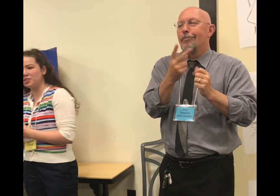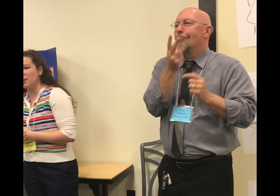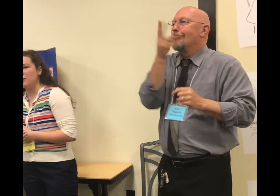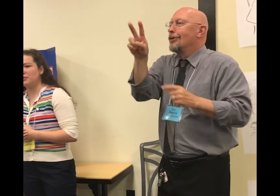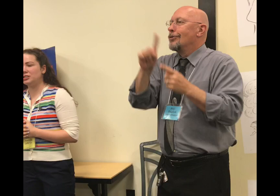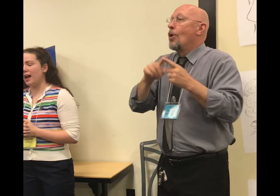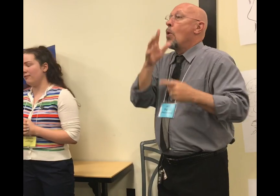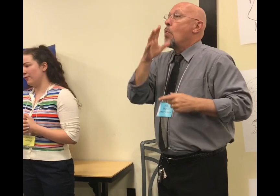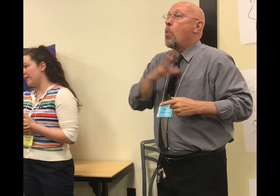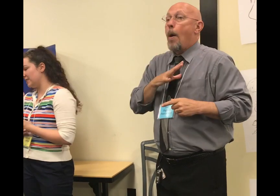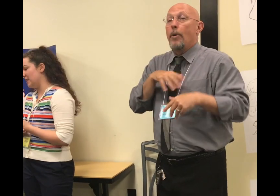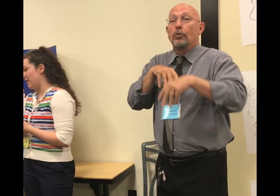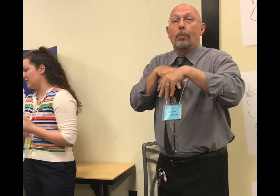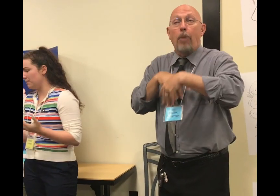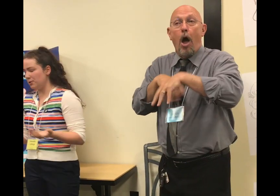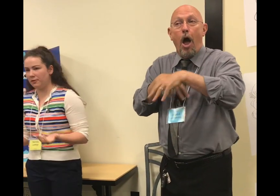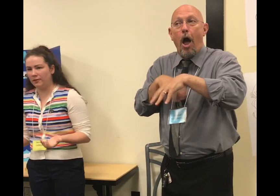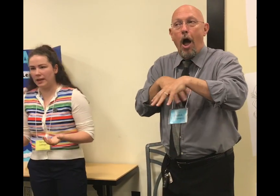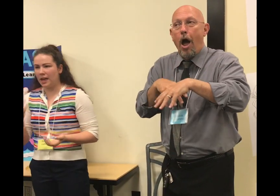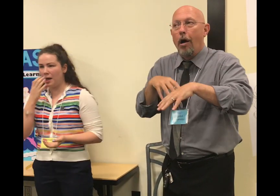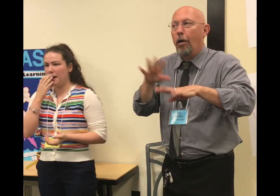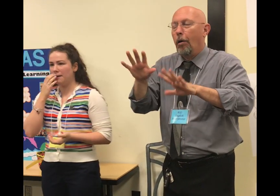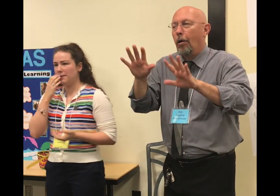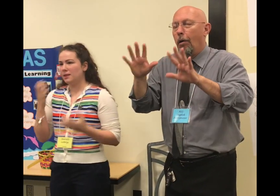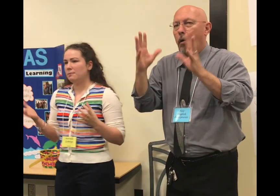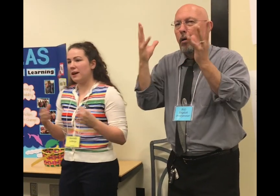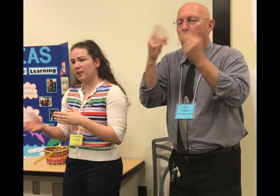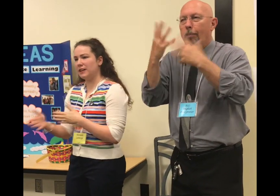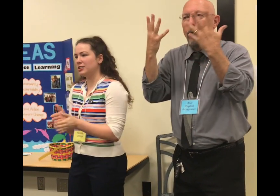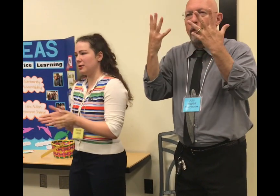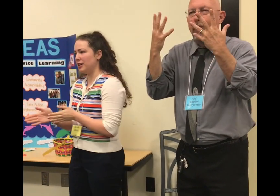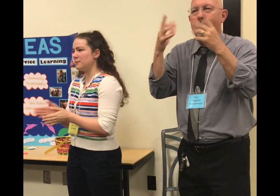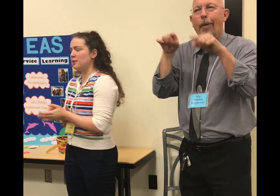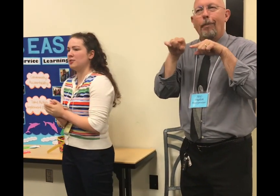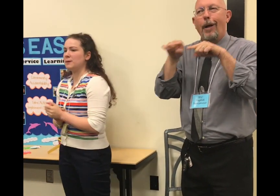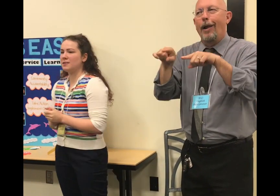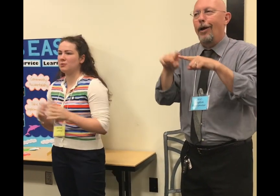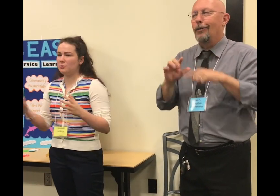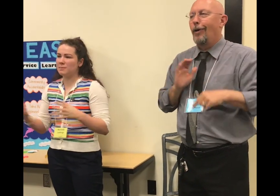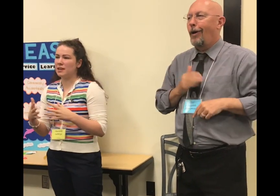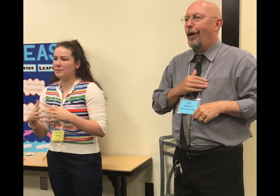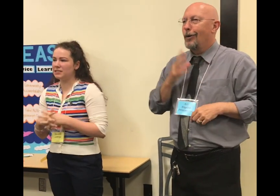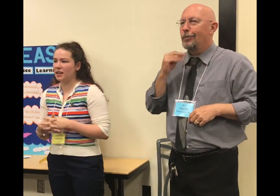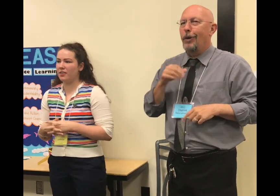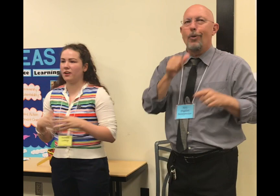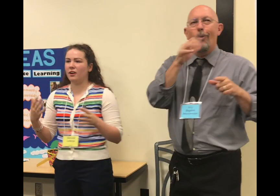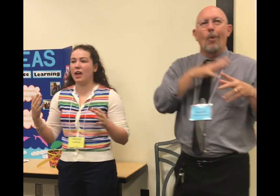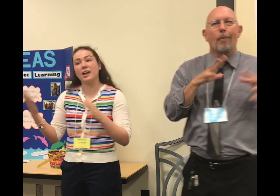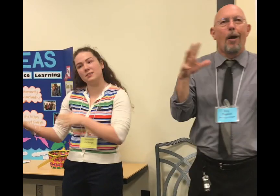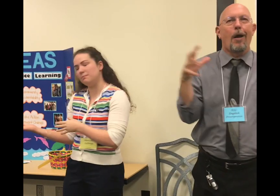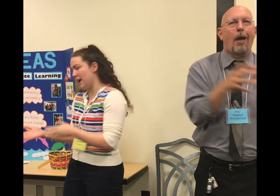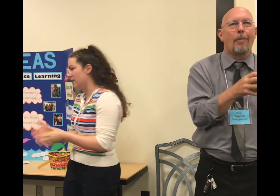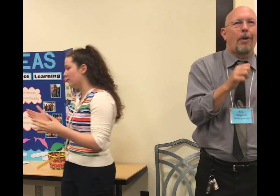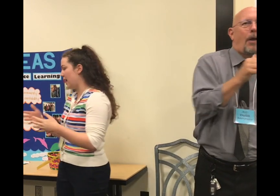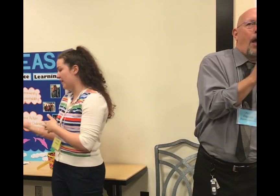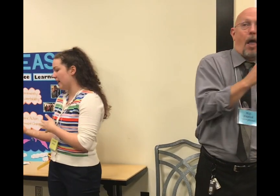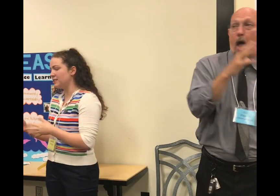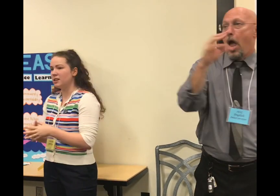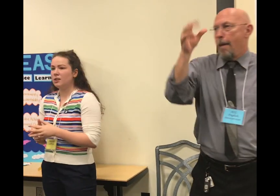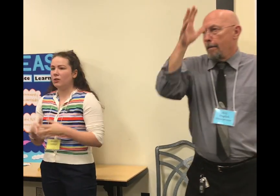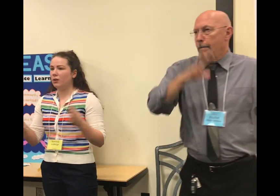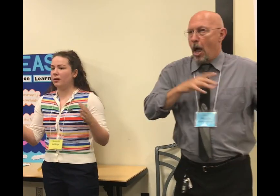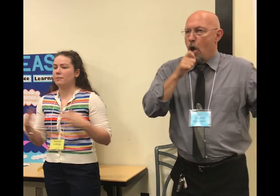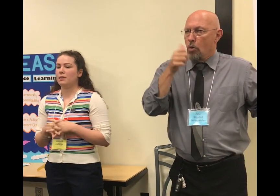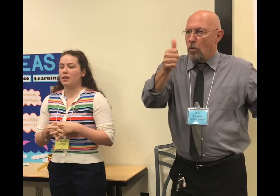women's march, which I reflected now as a beautiful parallel to our experience, because it was women coming together and men,